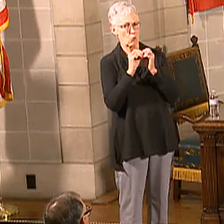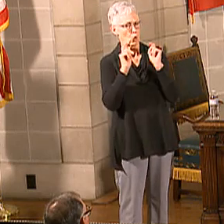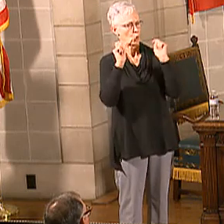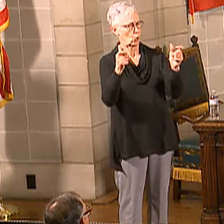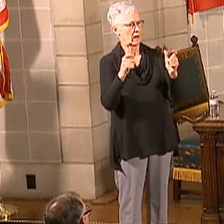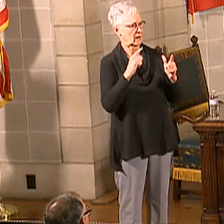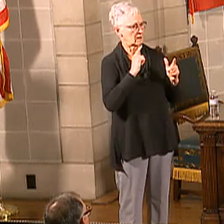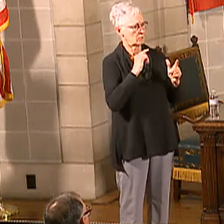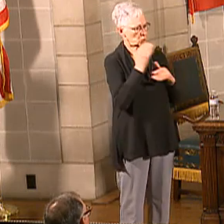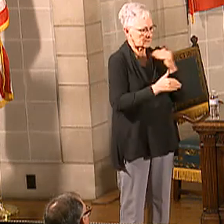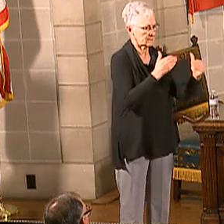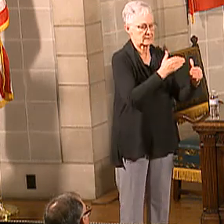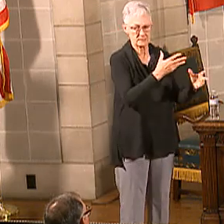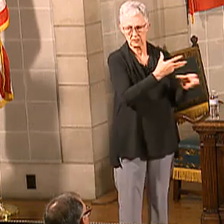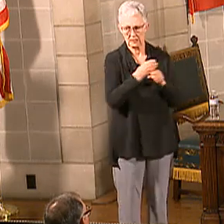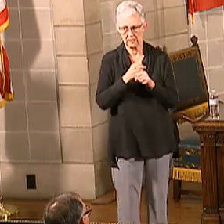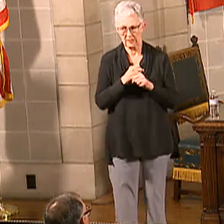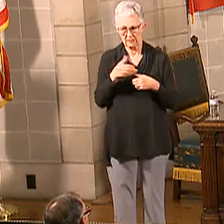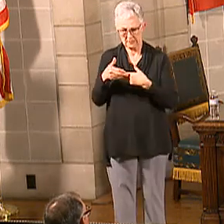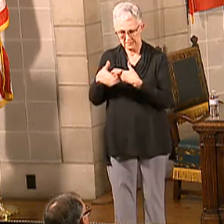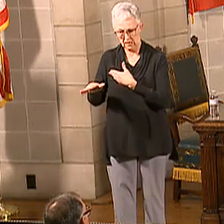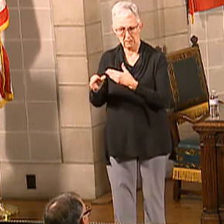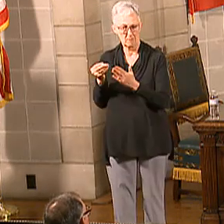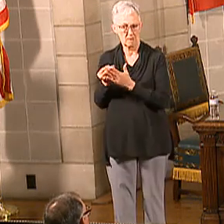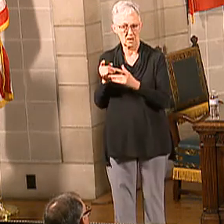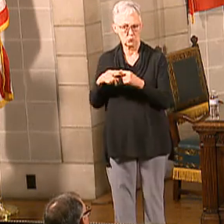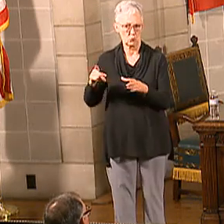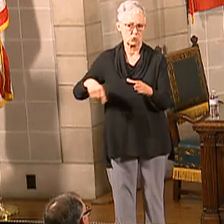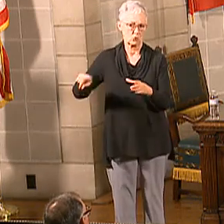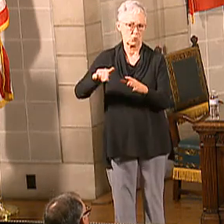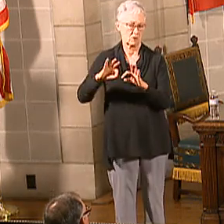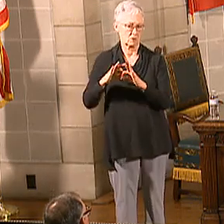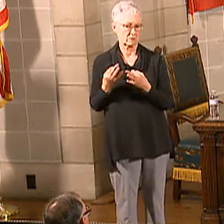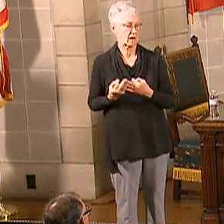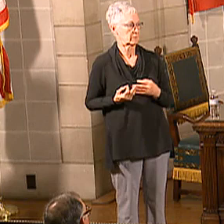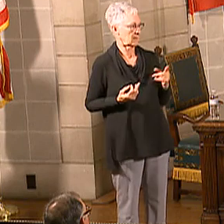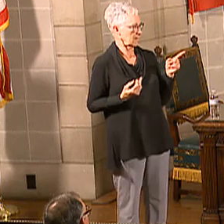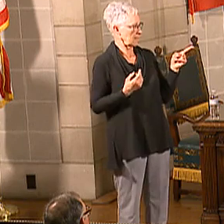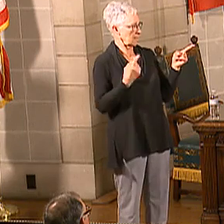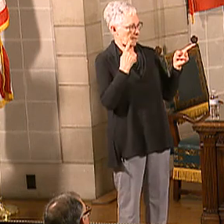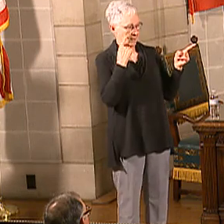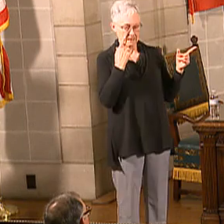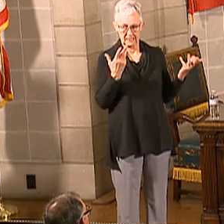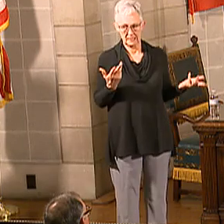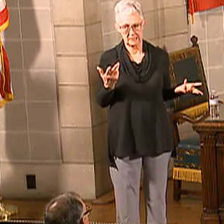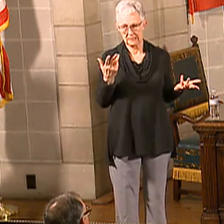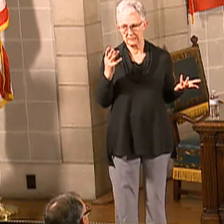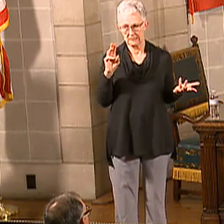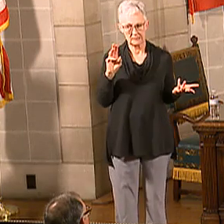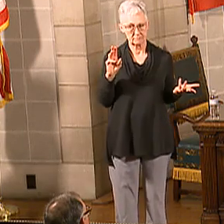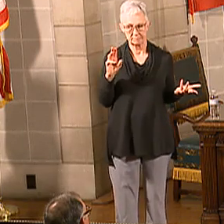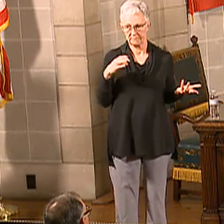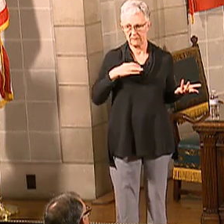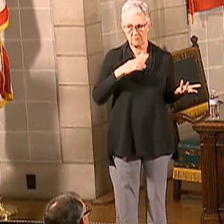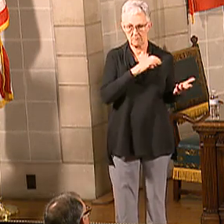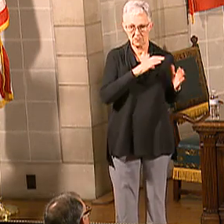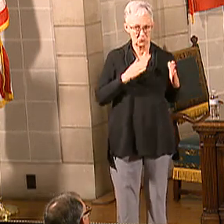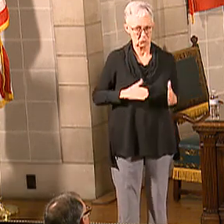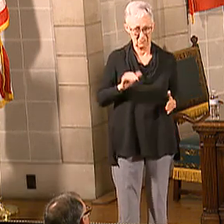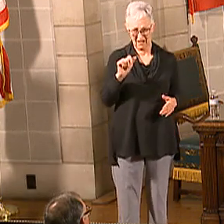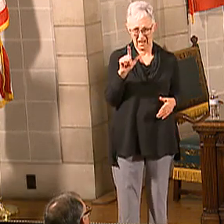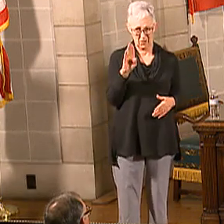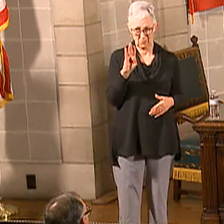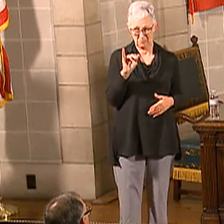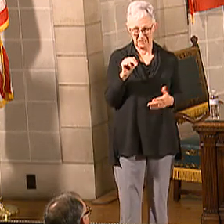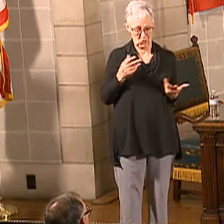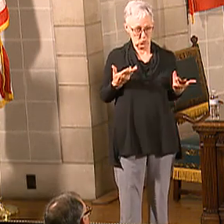out that there is a process that we have to go through to be able to follow the federal guidelines. I'm sorry if it sounds like it's a canned line back. We